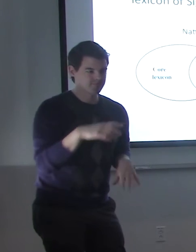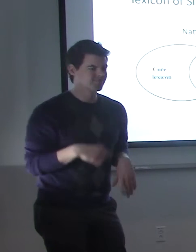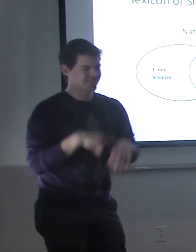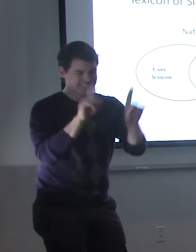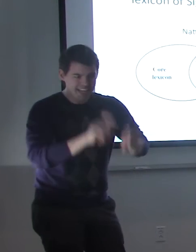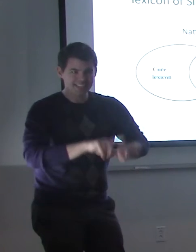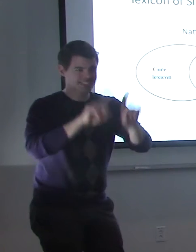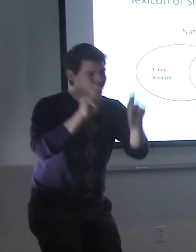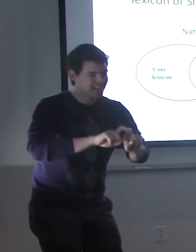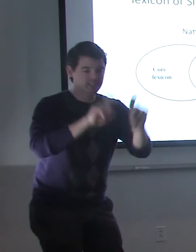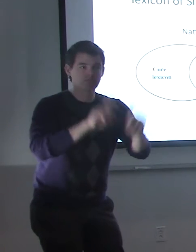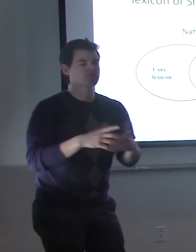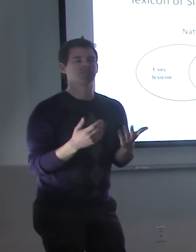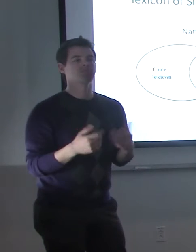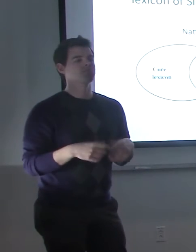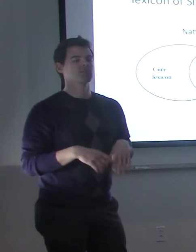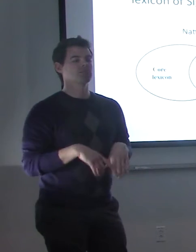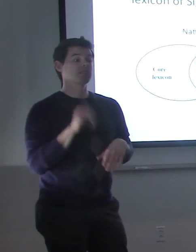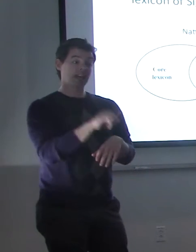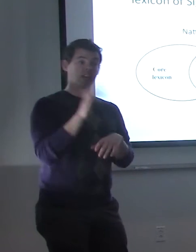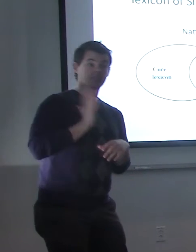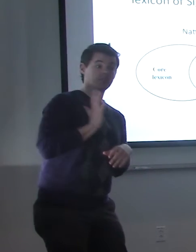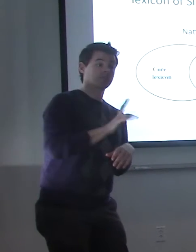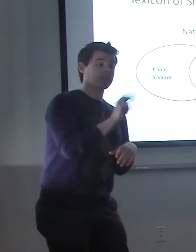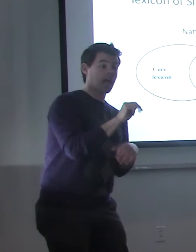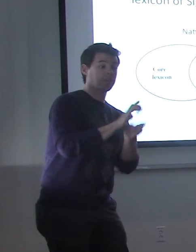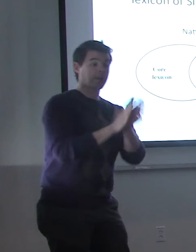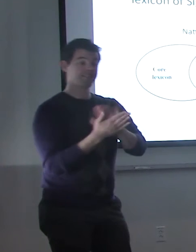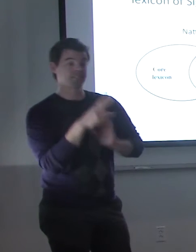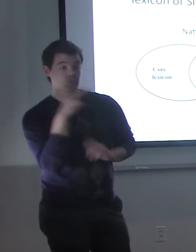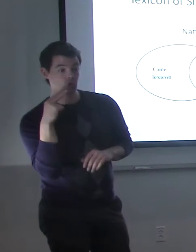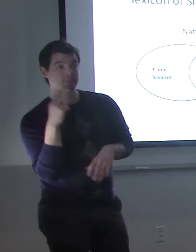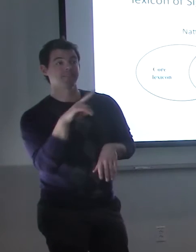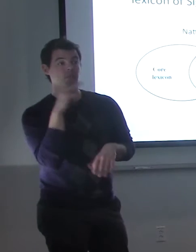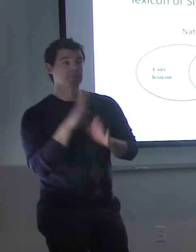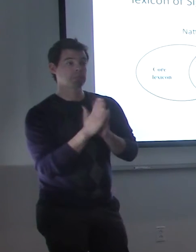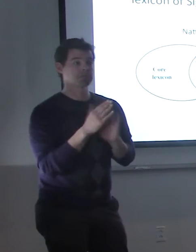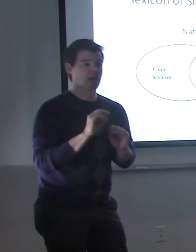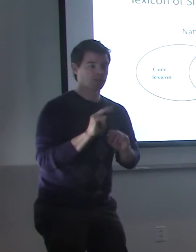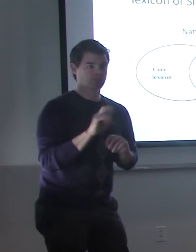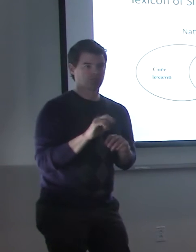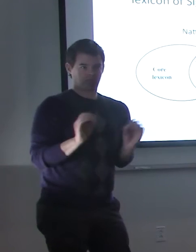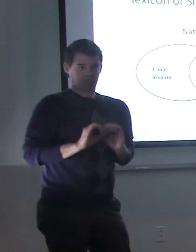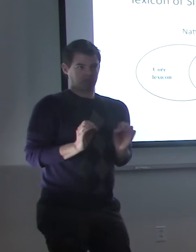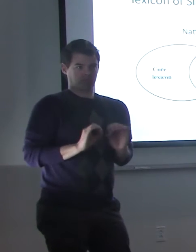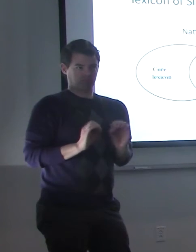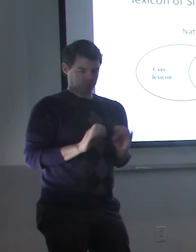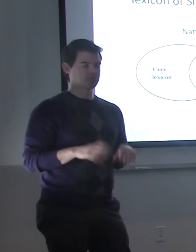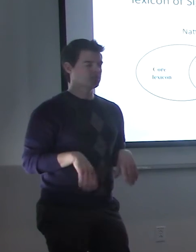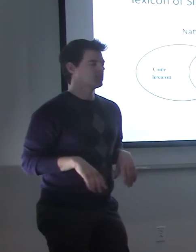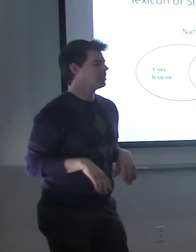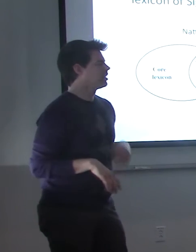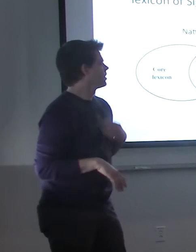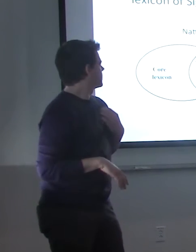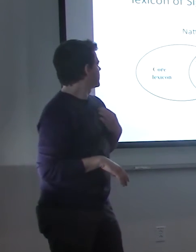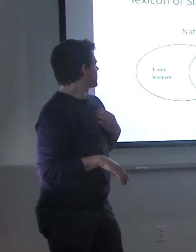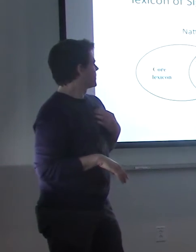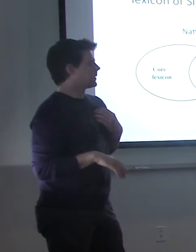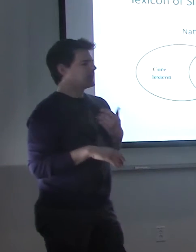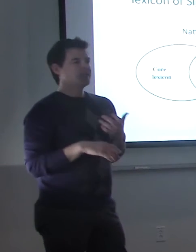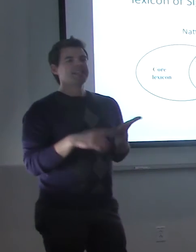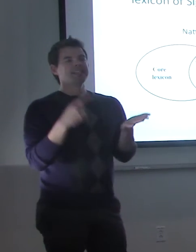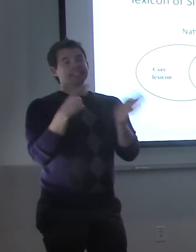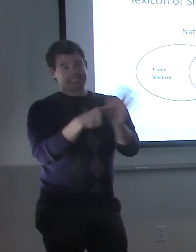morphology, changing nouns from verbs, for example. And so in this category,